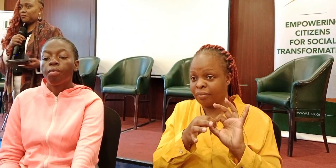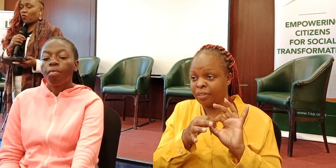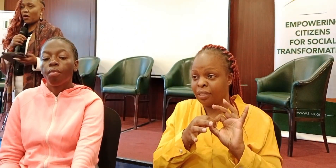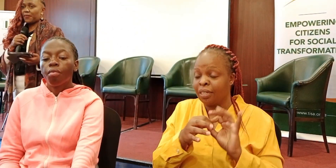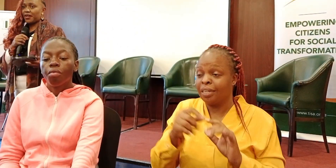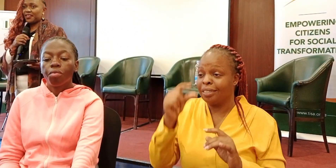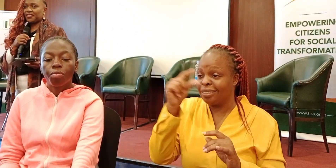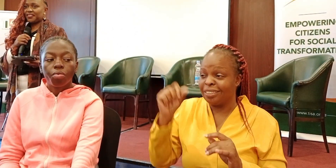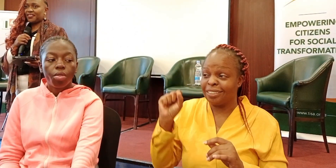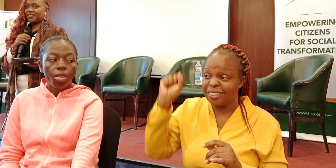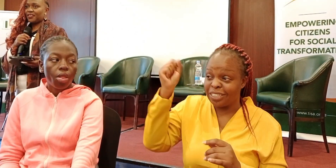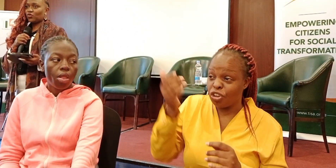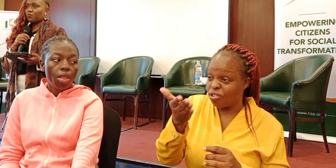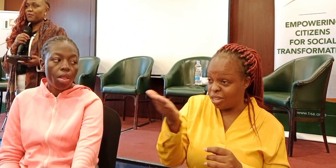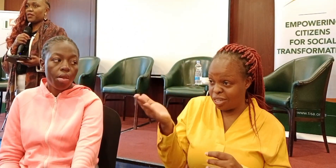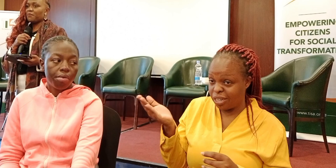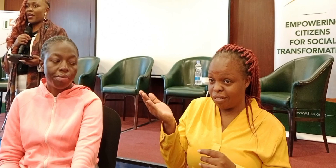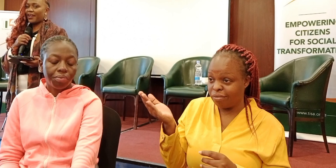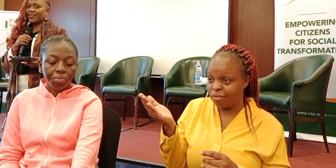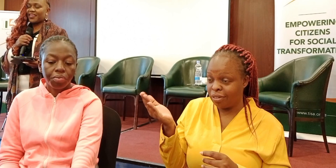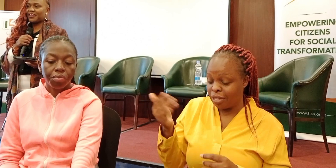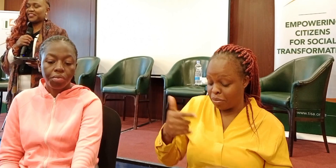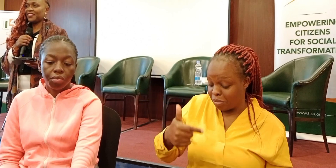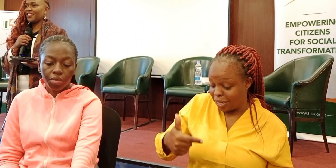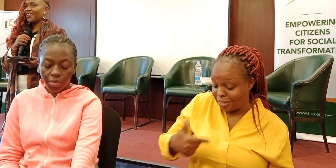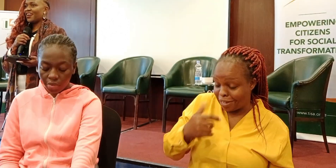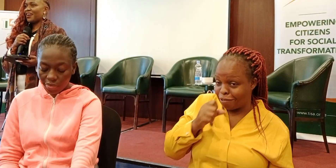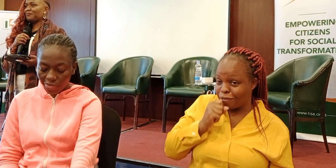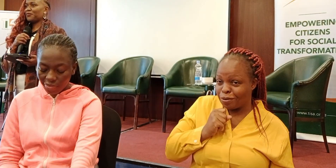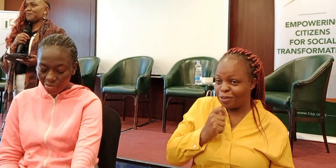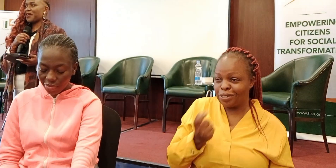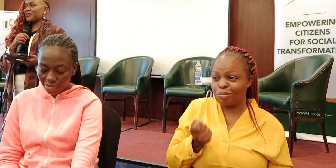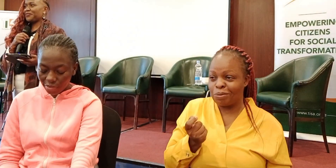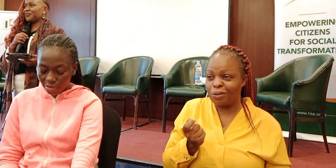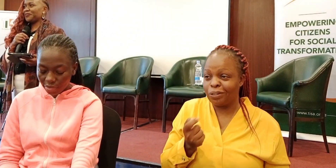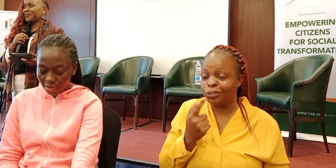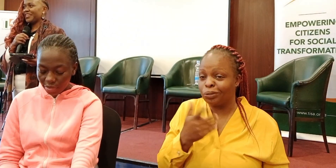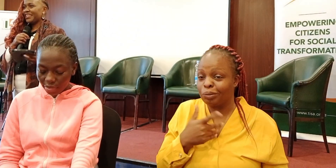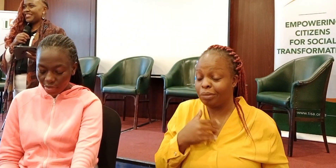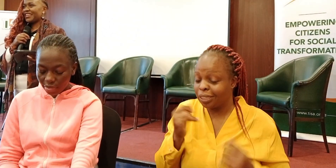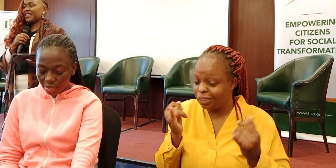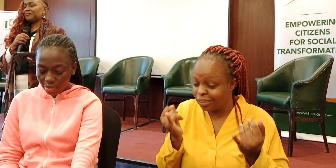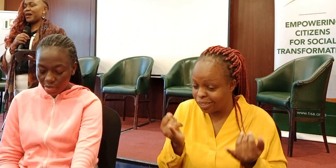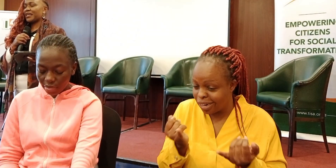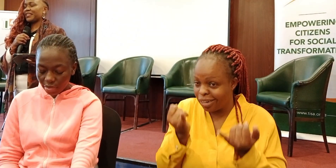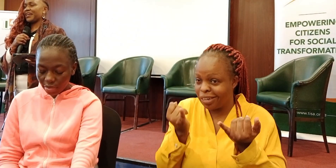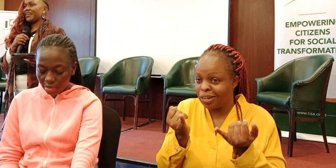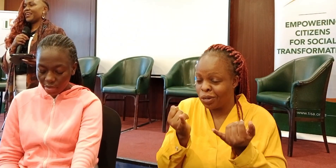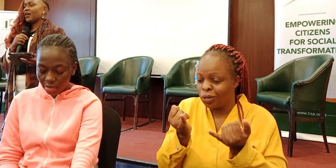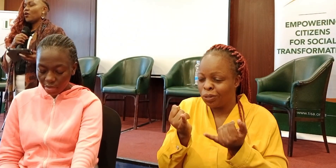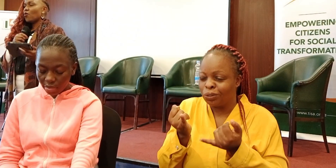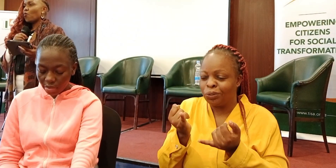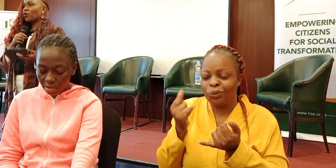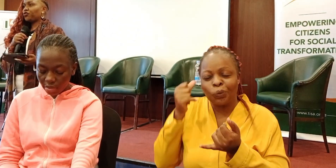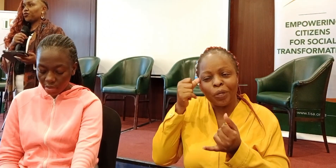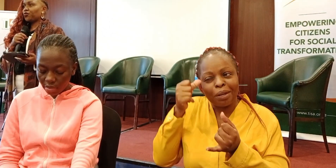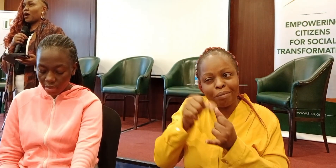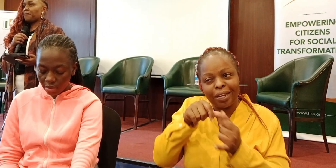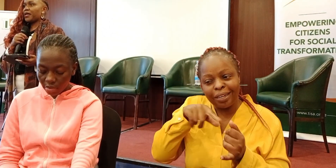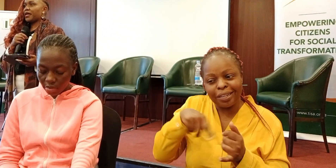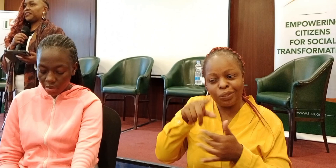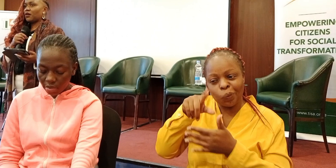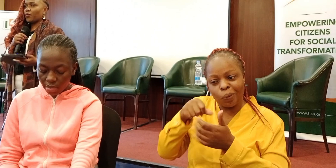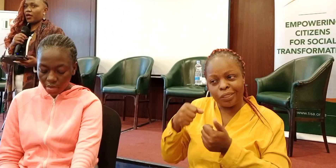Gen Z si mko hapa? So mimi ni mhenga kiasi, so I'm trying to take us back there. What